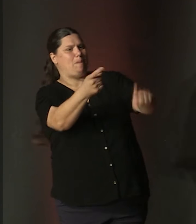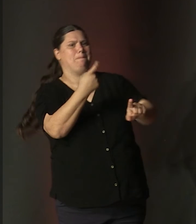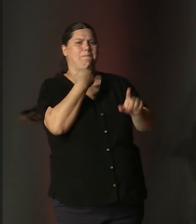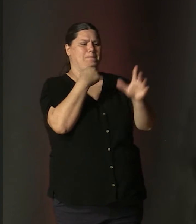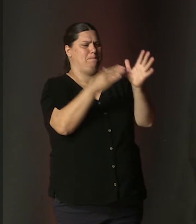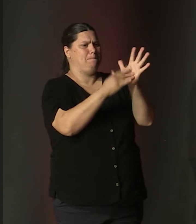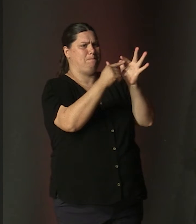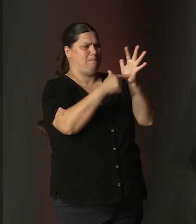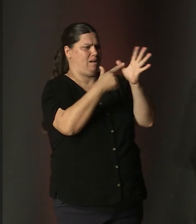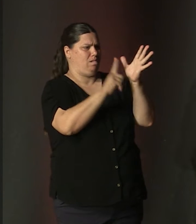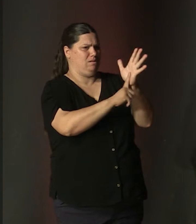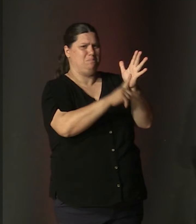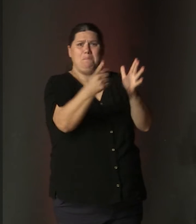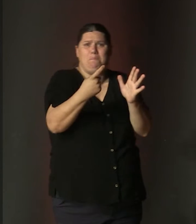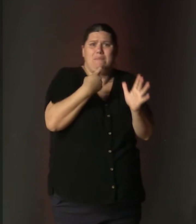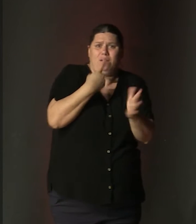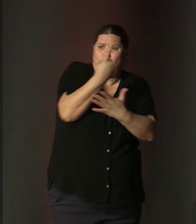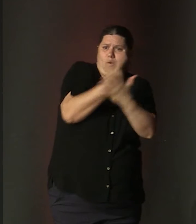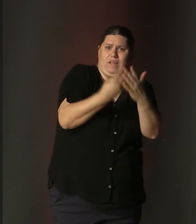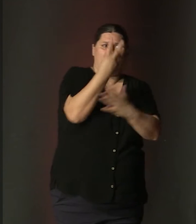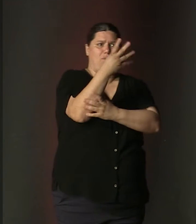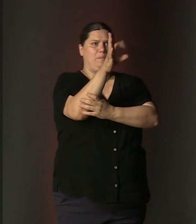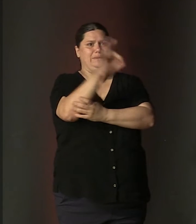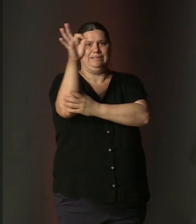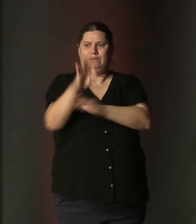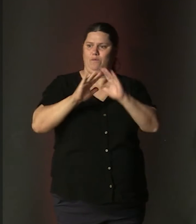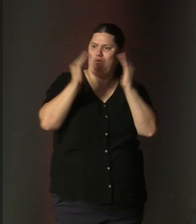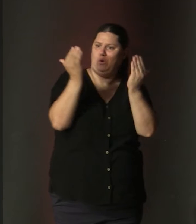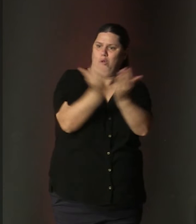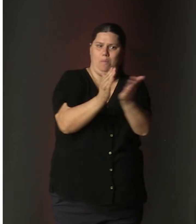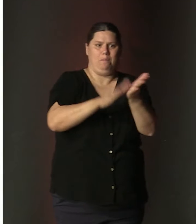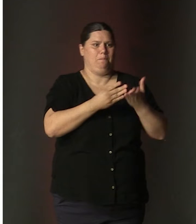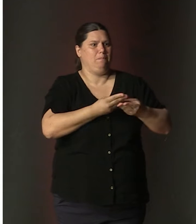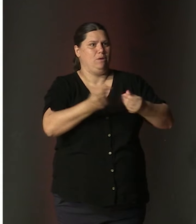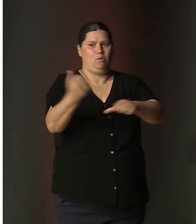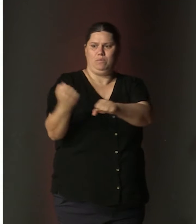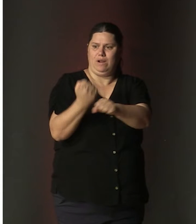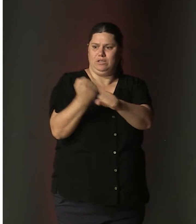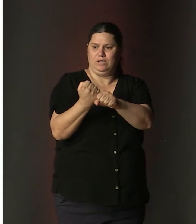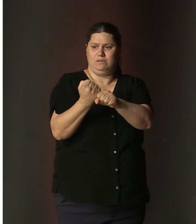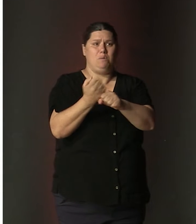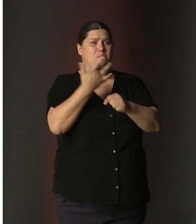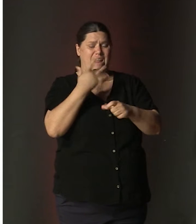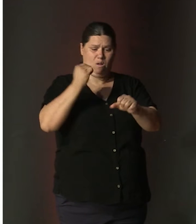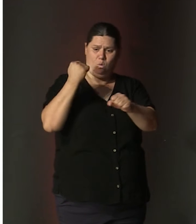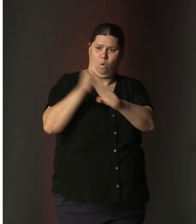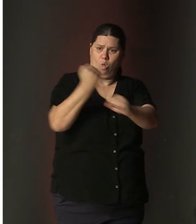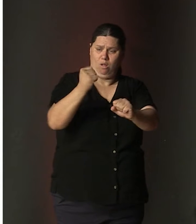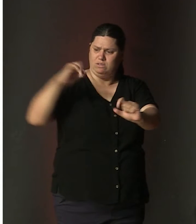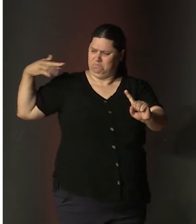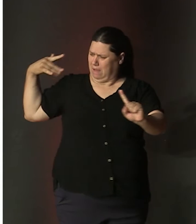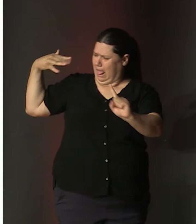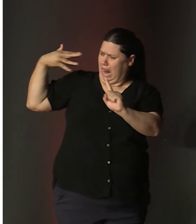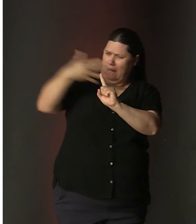make 3% of global mineral production. All of the gold mined by humans